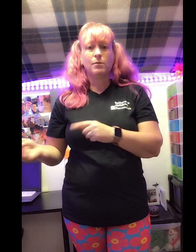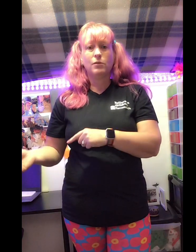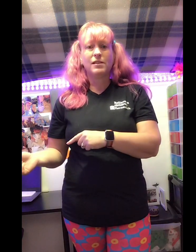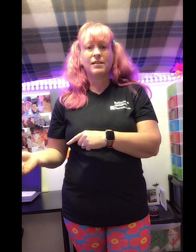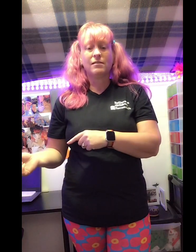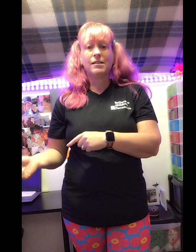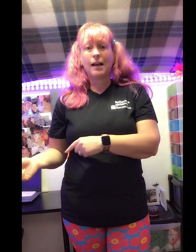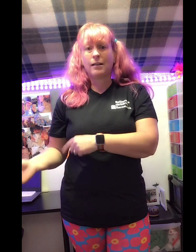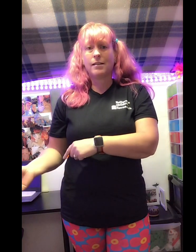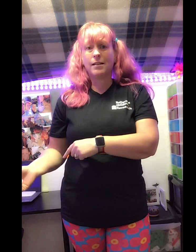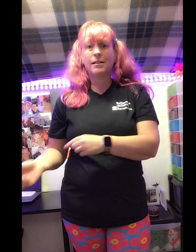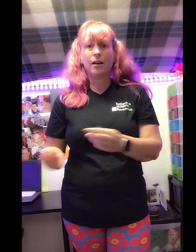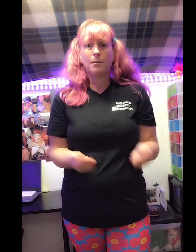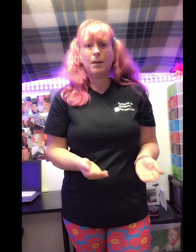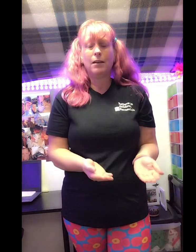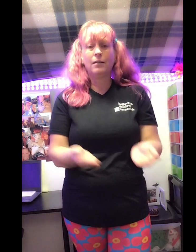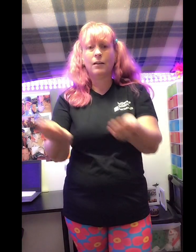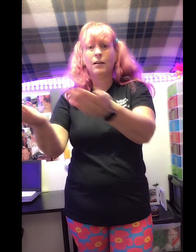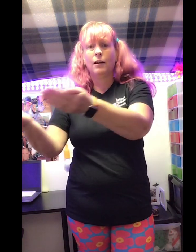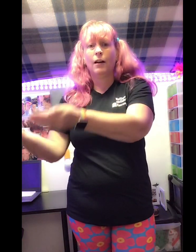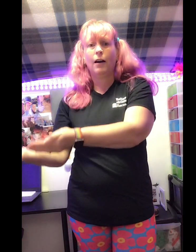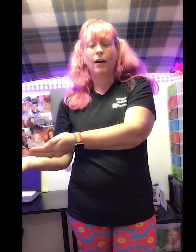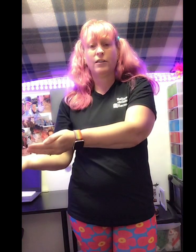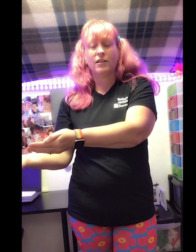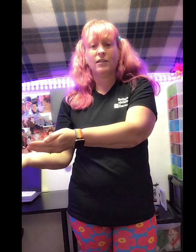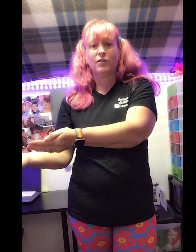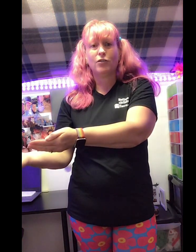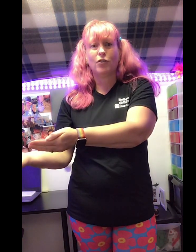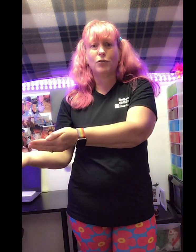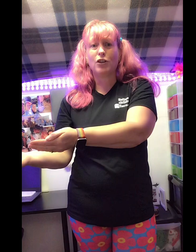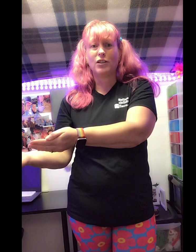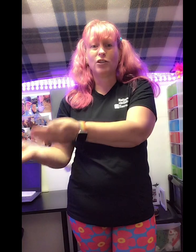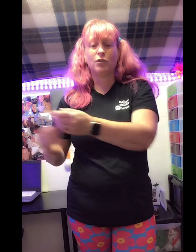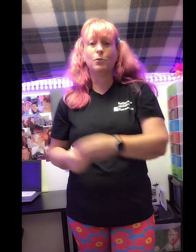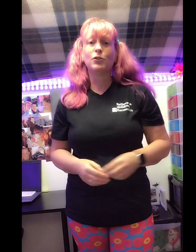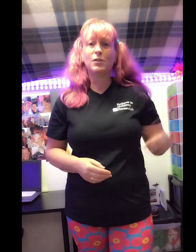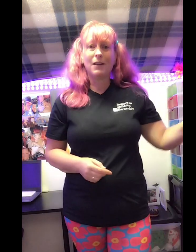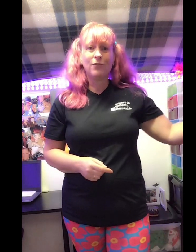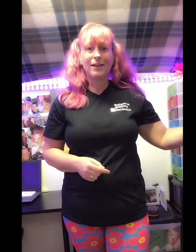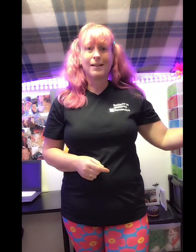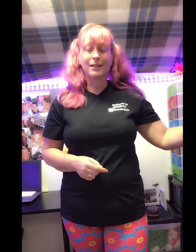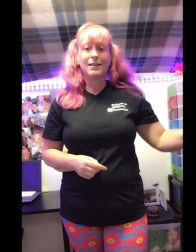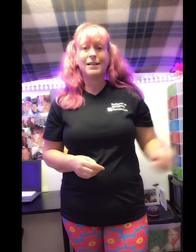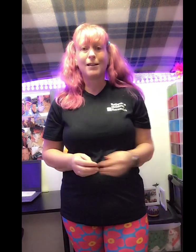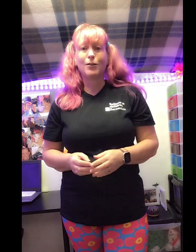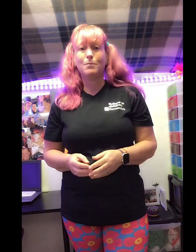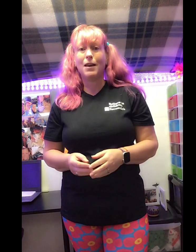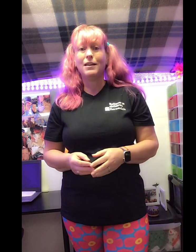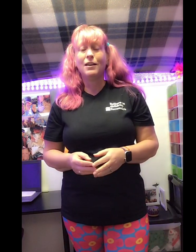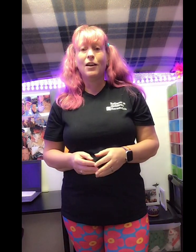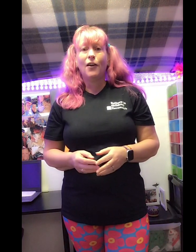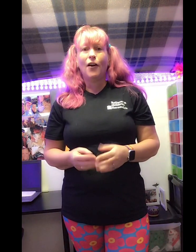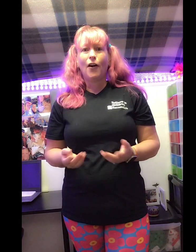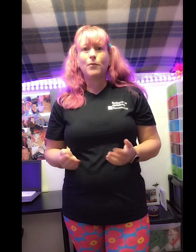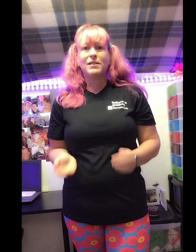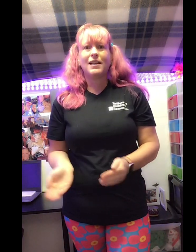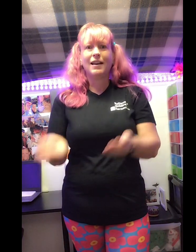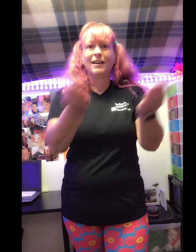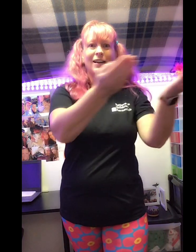was sat to this side of me, I'd go gesture towards them. If they're sat to this side of me, I would say, can